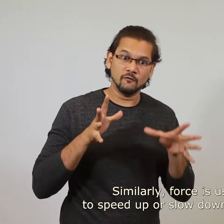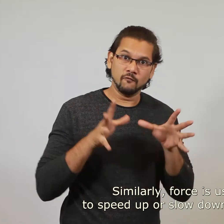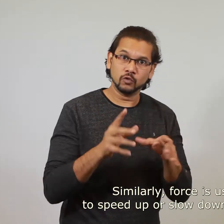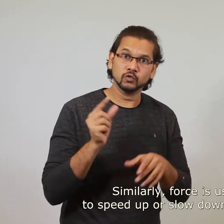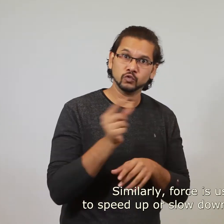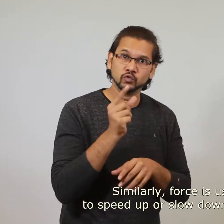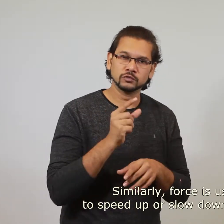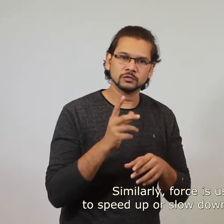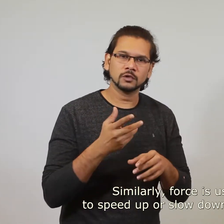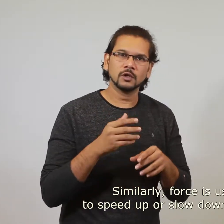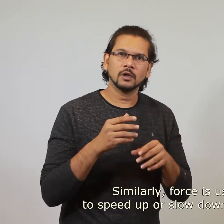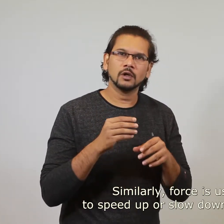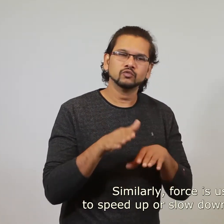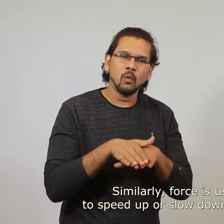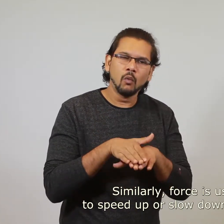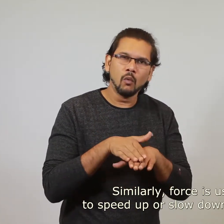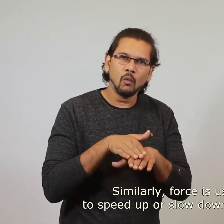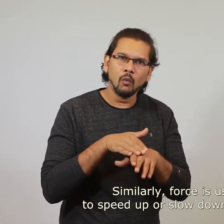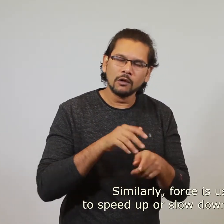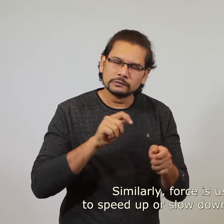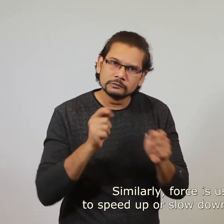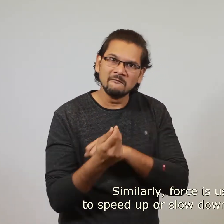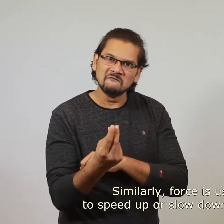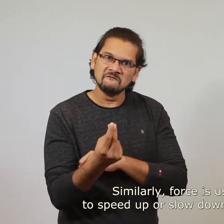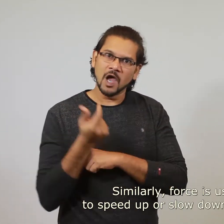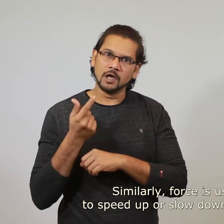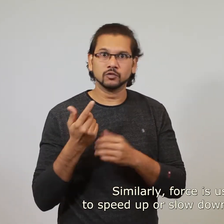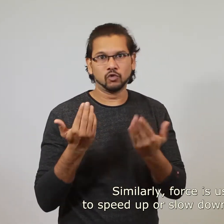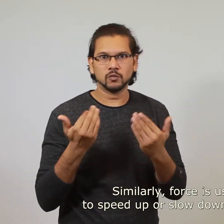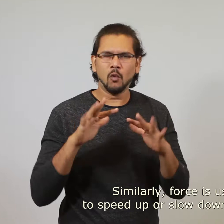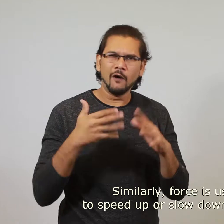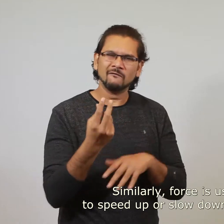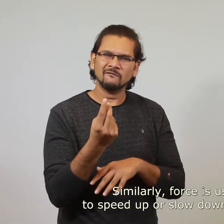Similarly, force is used to speed up or slow down an object.